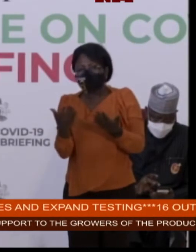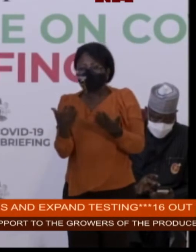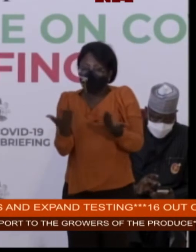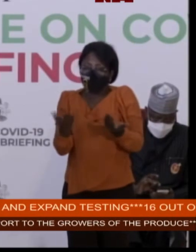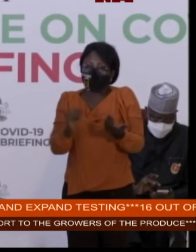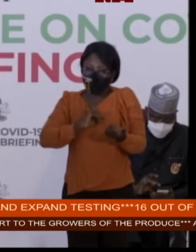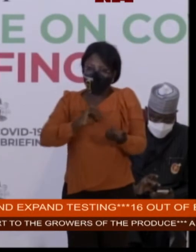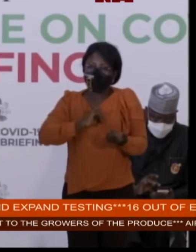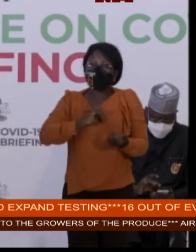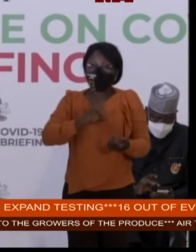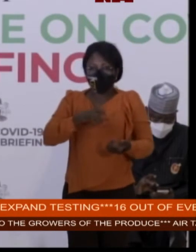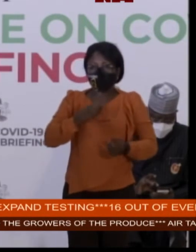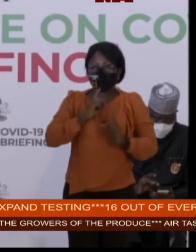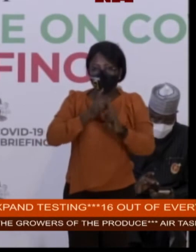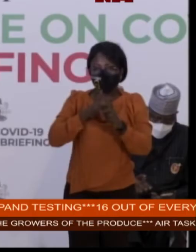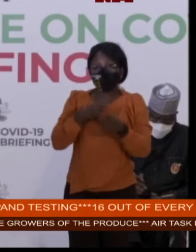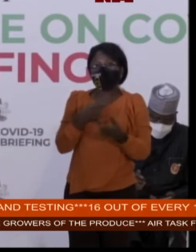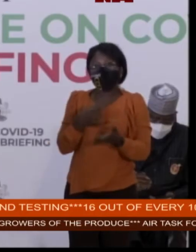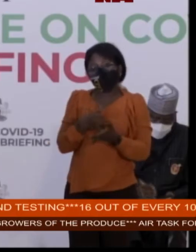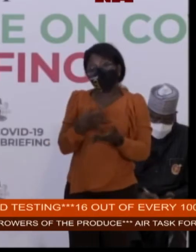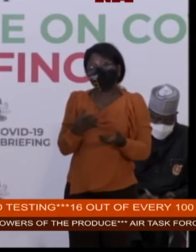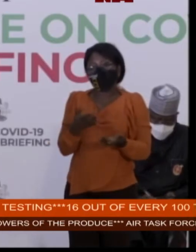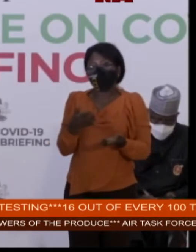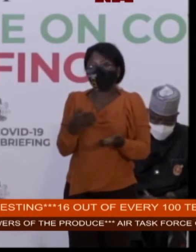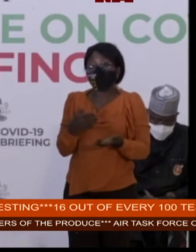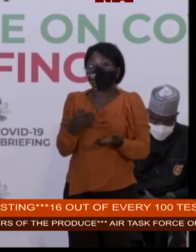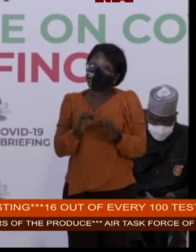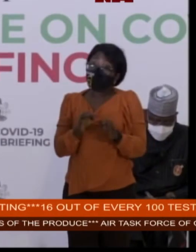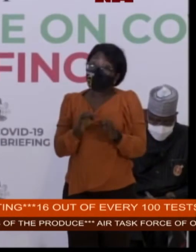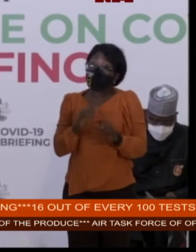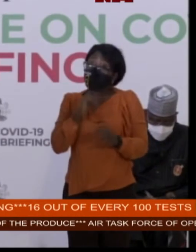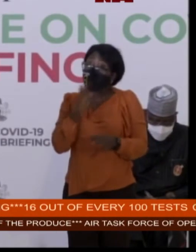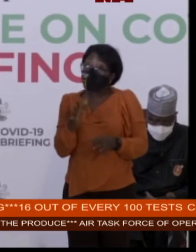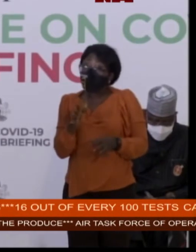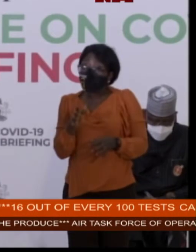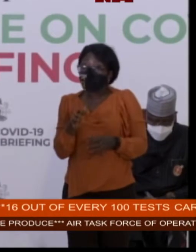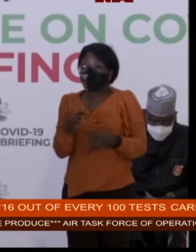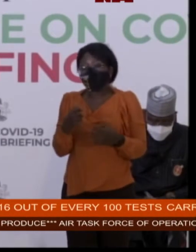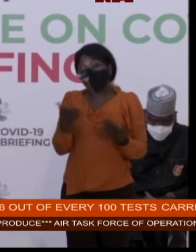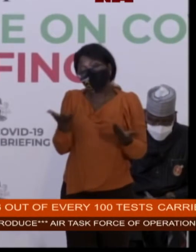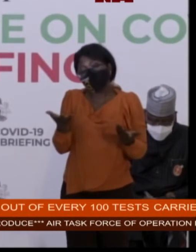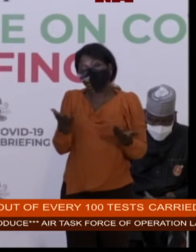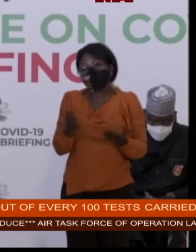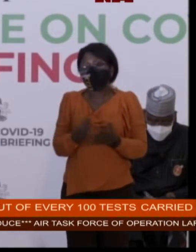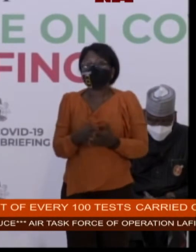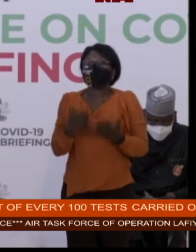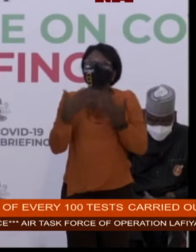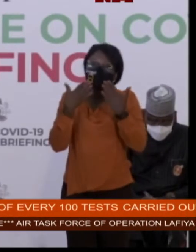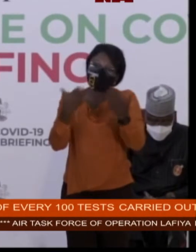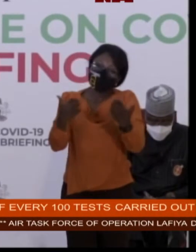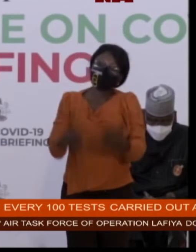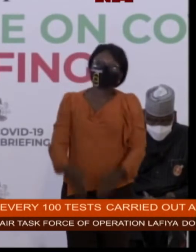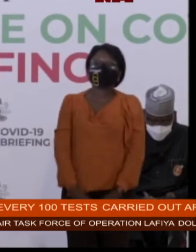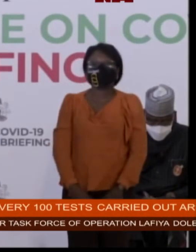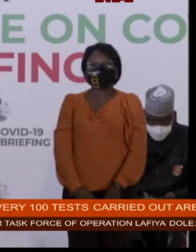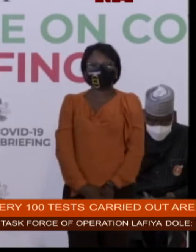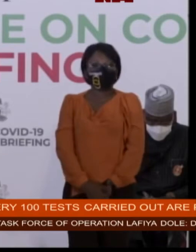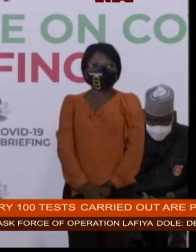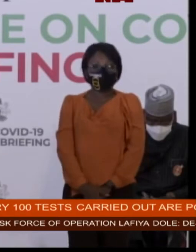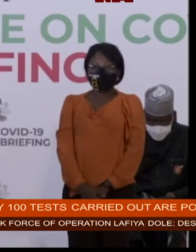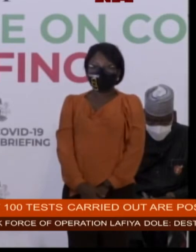willing to talk about that. But if not, I stop here. Thank you.